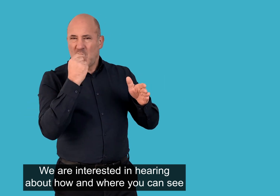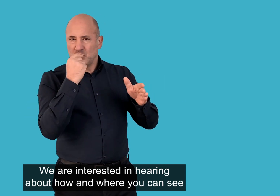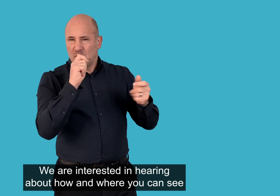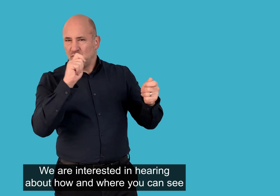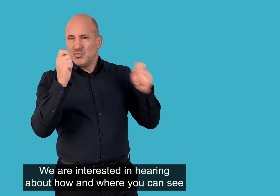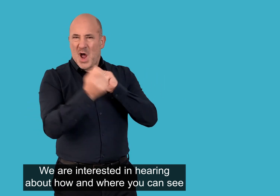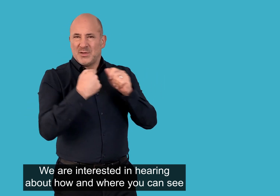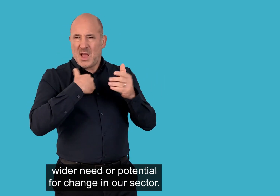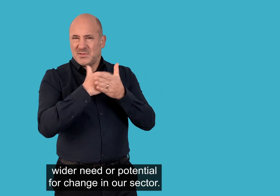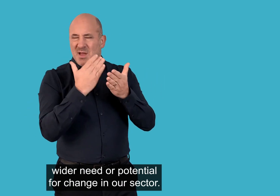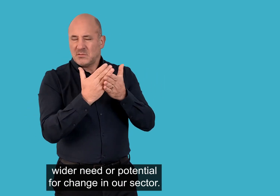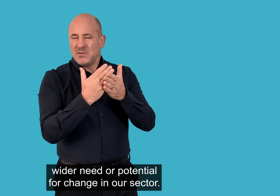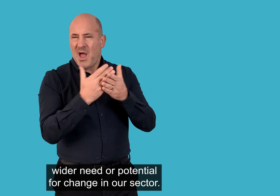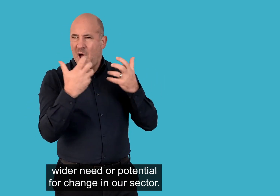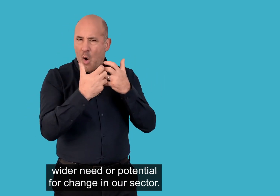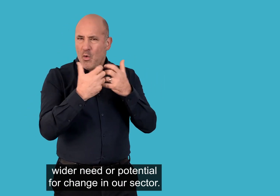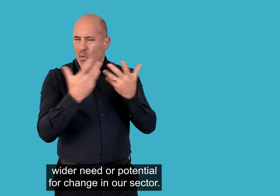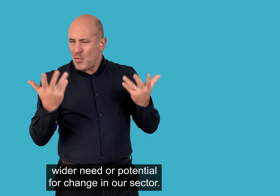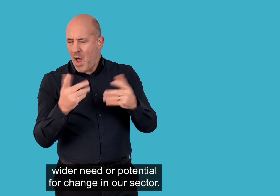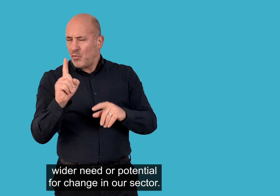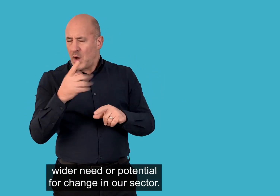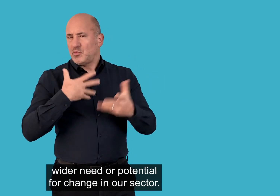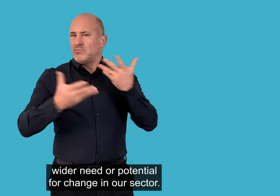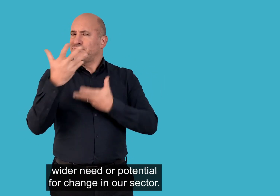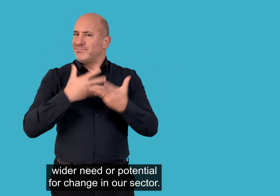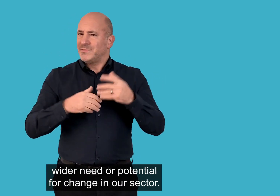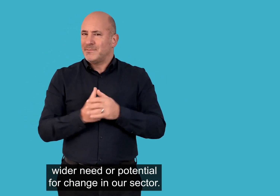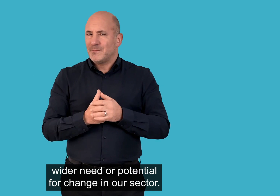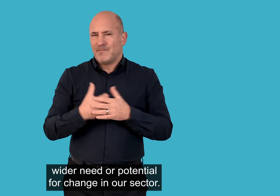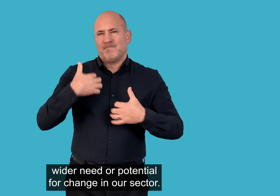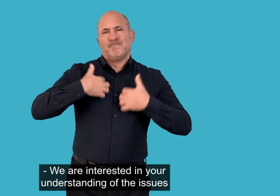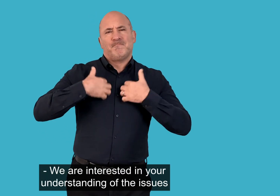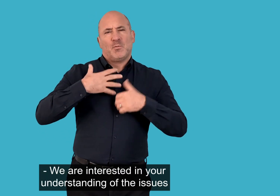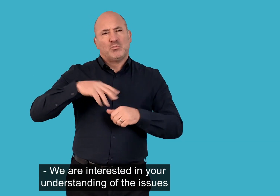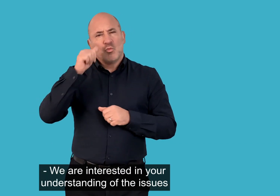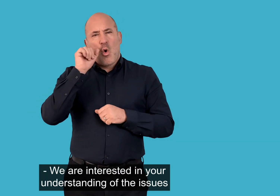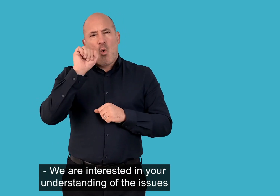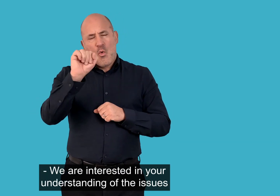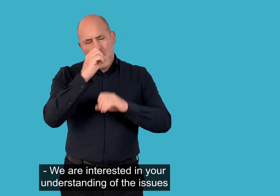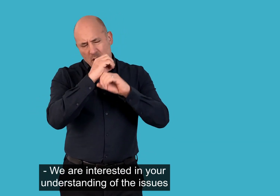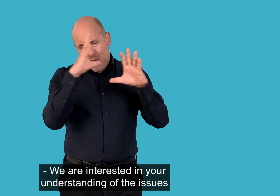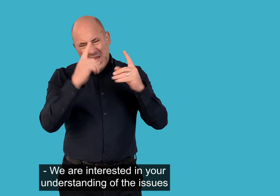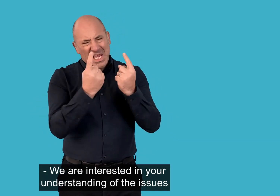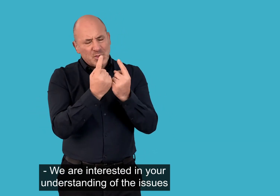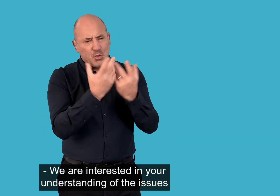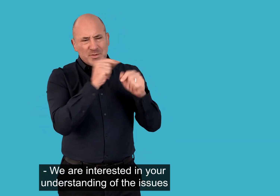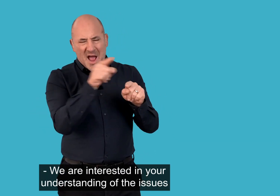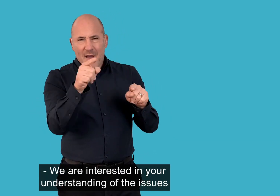where you can see wider need or potential for change in our sector. We are interested in your understanding of